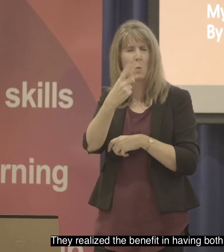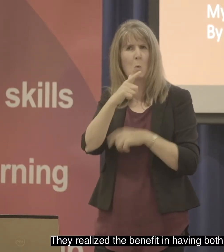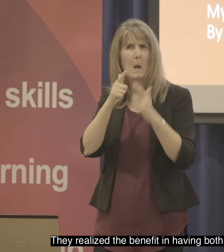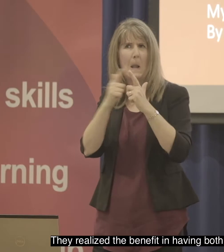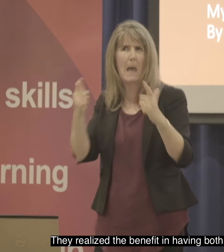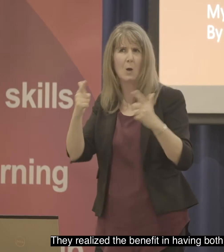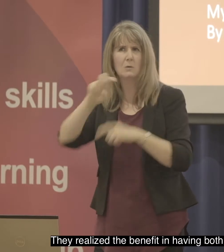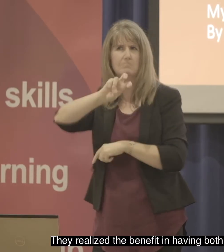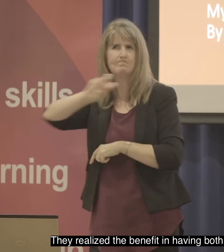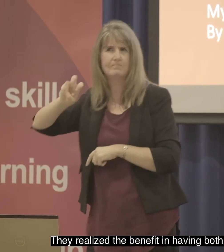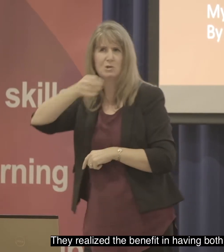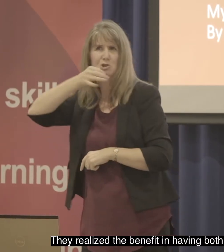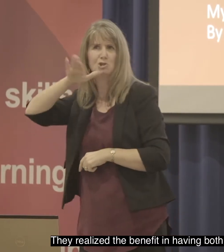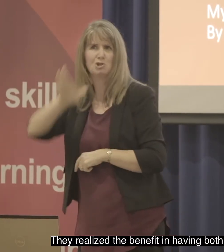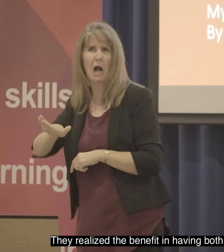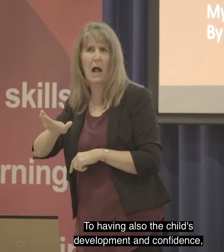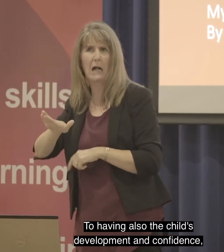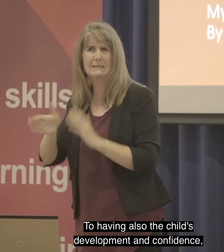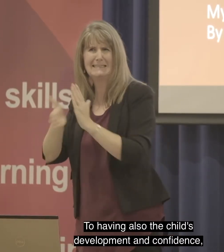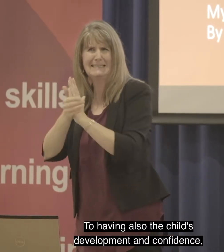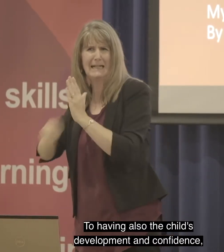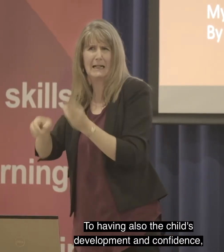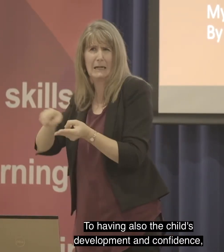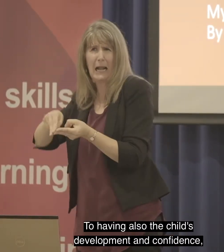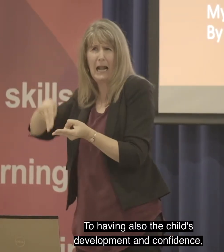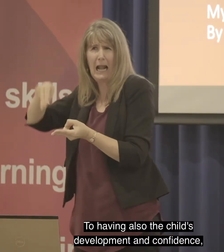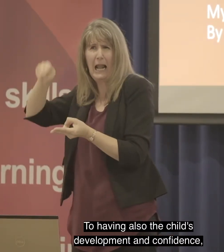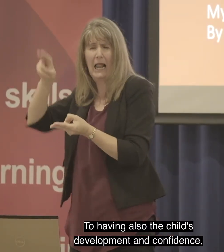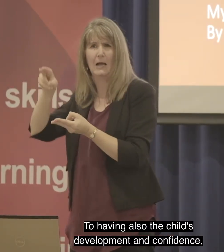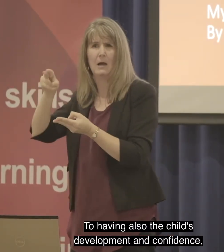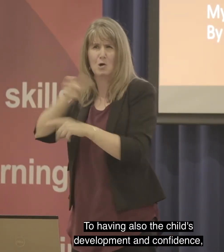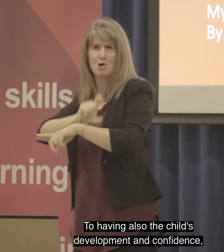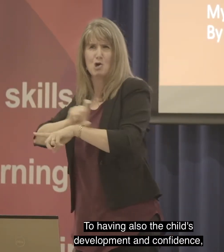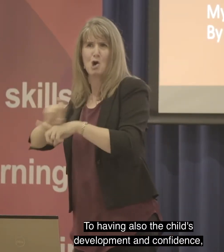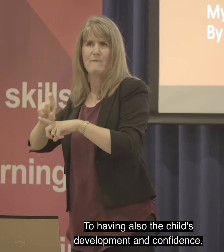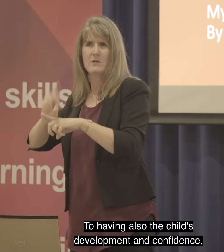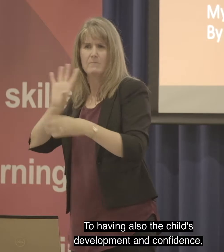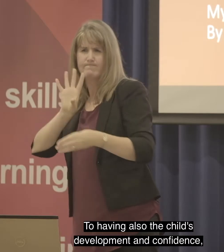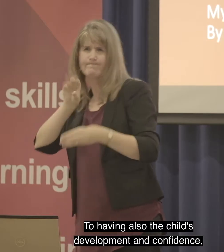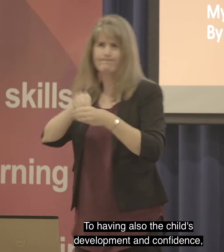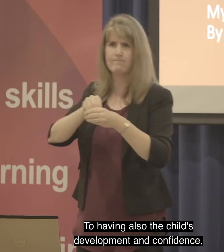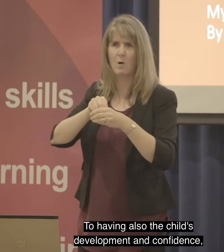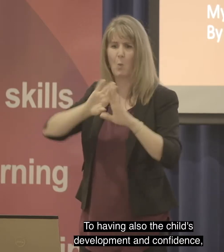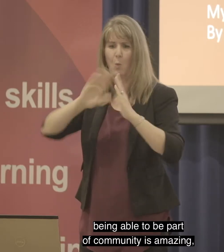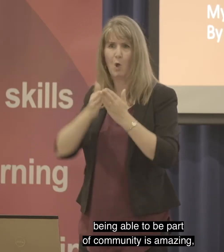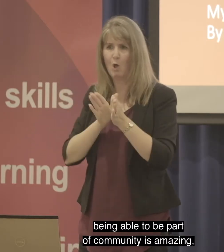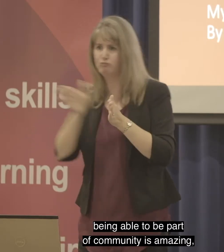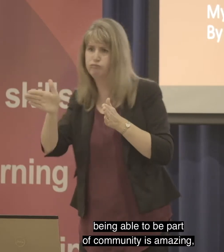the benefit in having both. And also the child's development and confidence, being able to